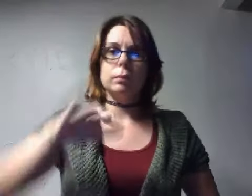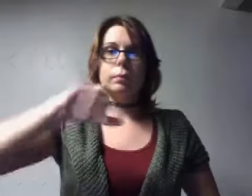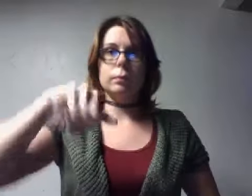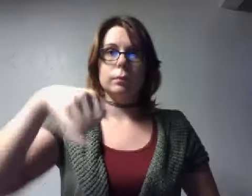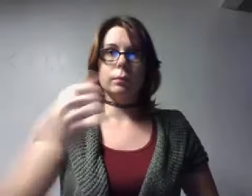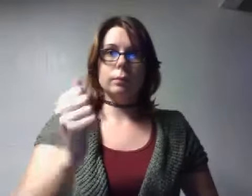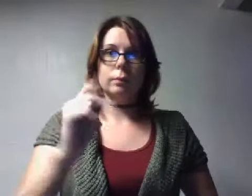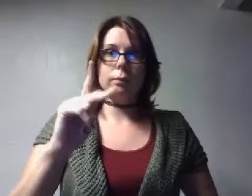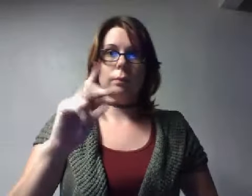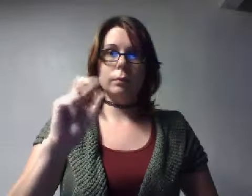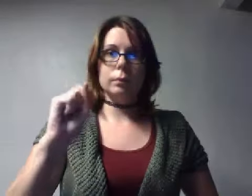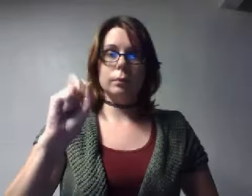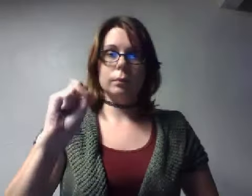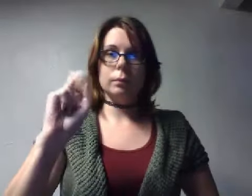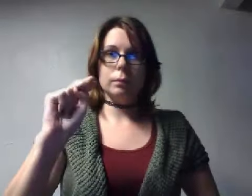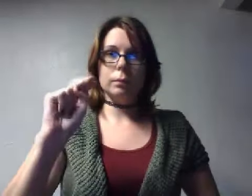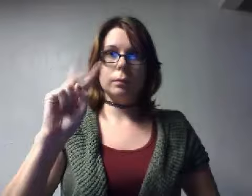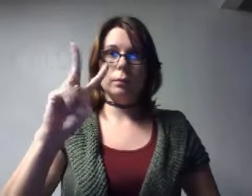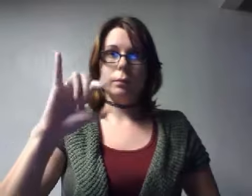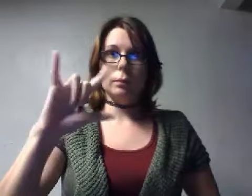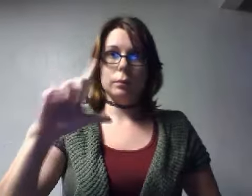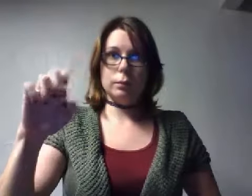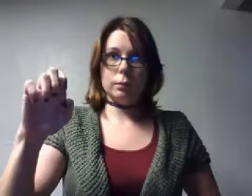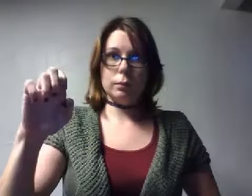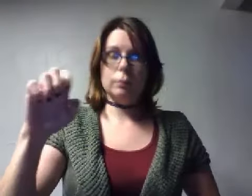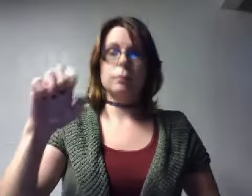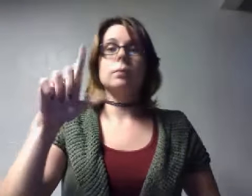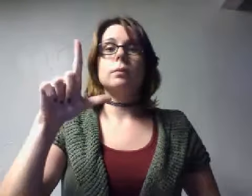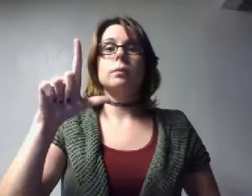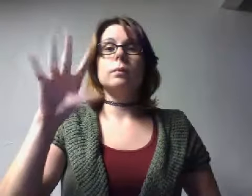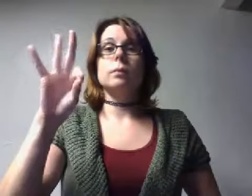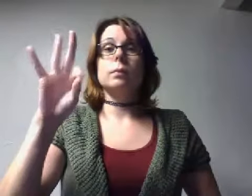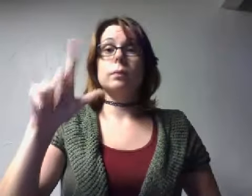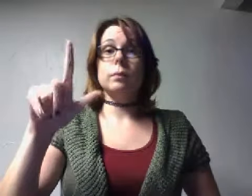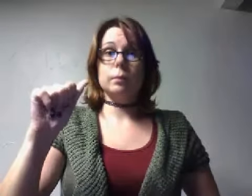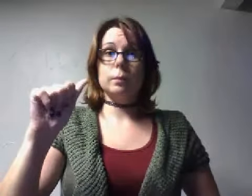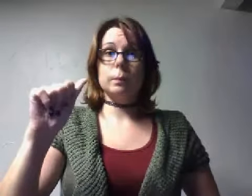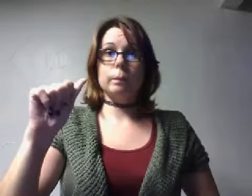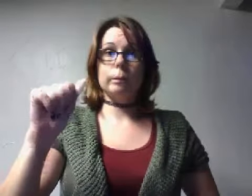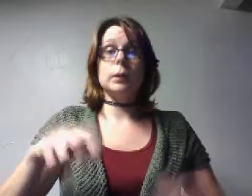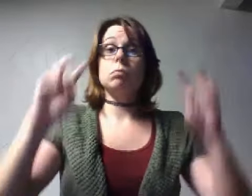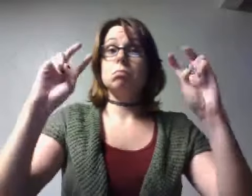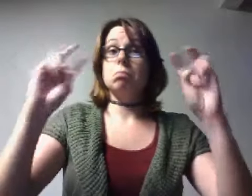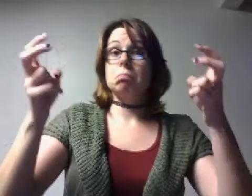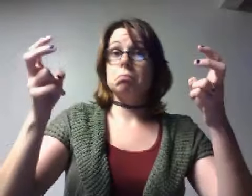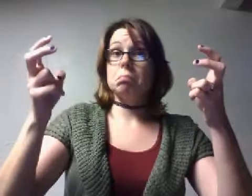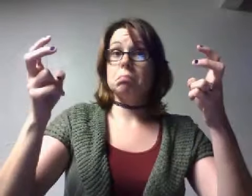photography, and my goal is to explain my creative process using photography. And today's date is